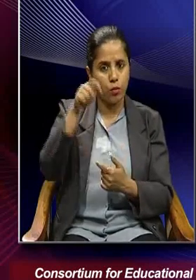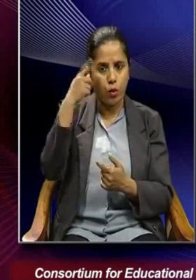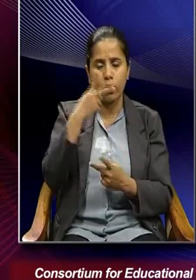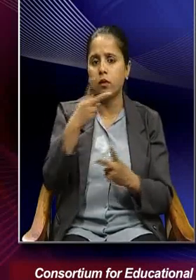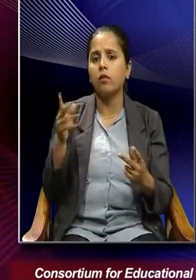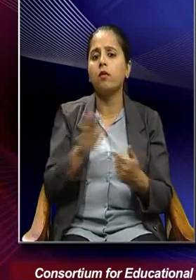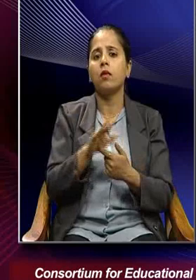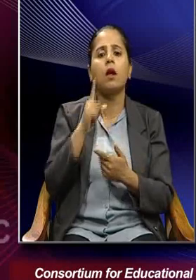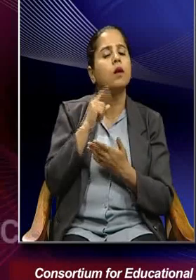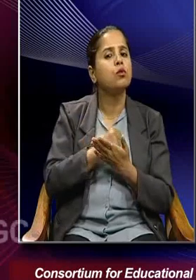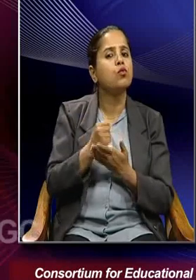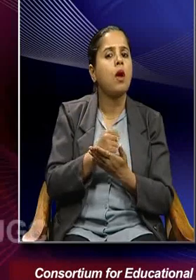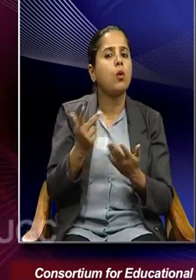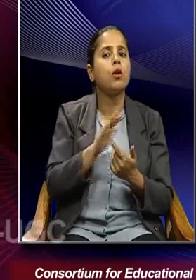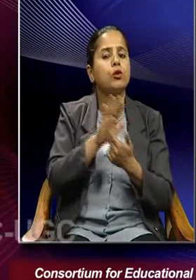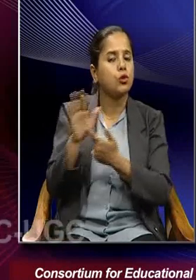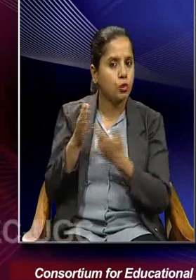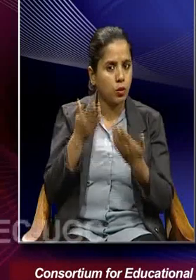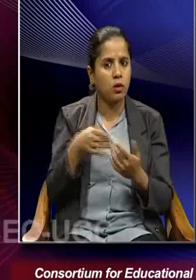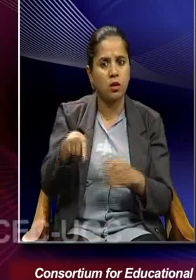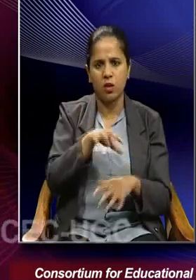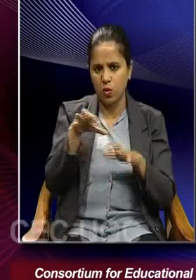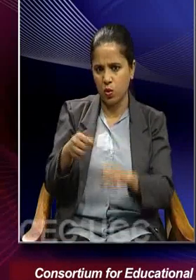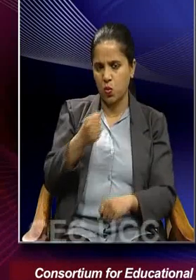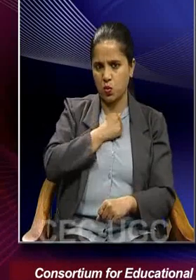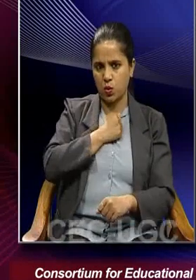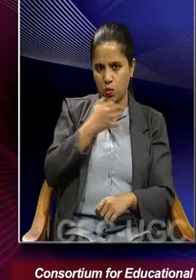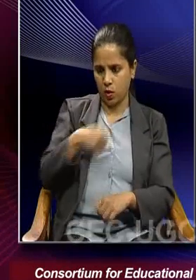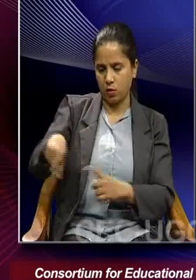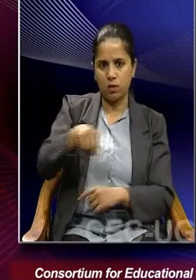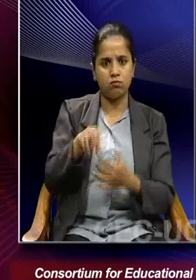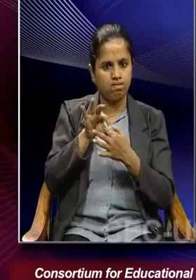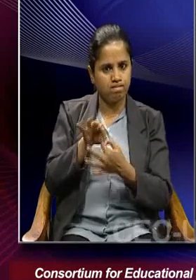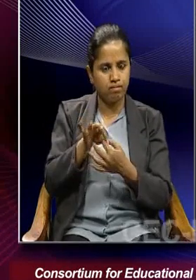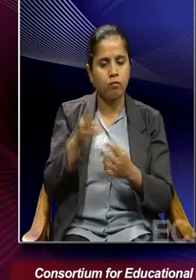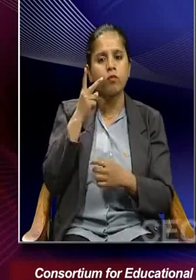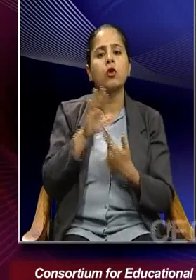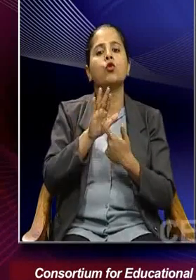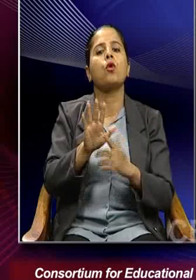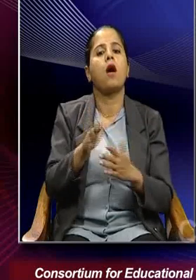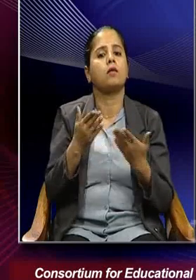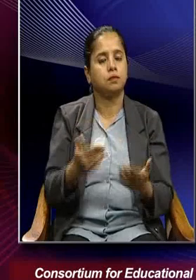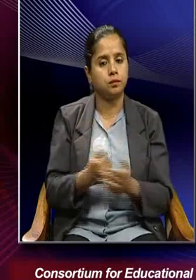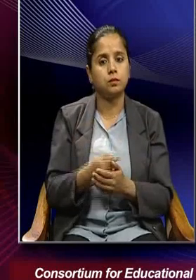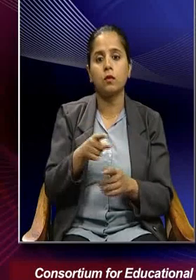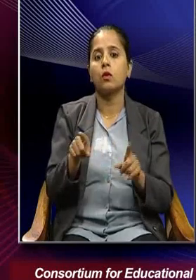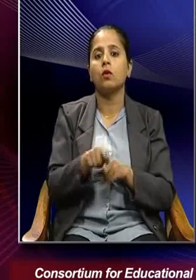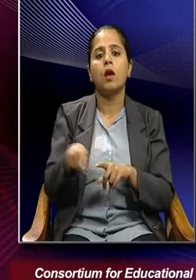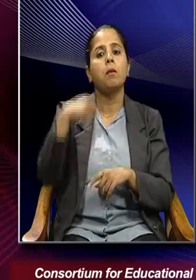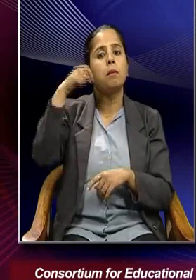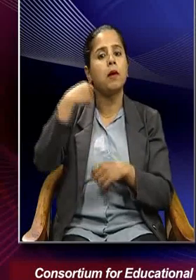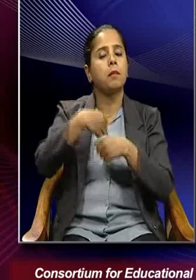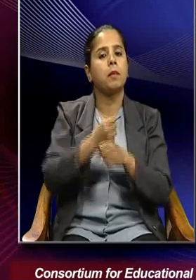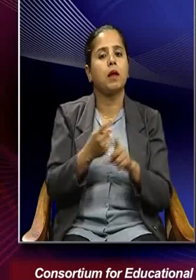were also trying to portray the obsessive character of the relationships, are also being shown. And he also made a film